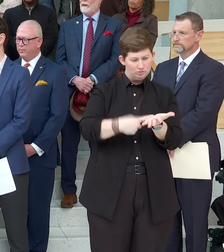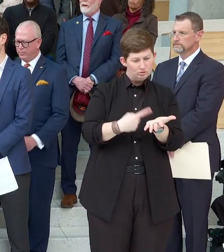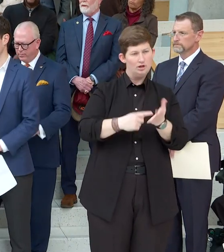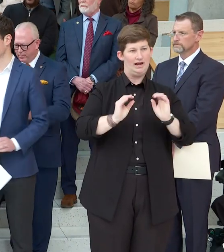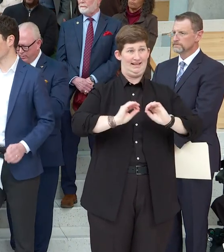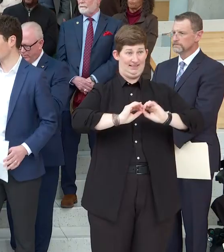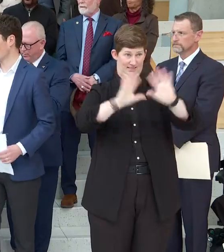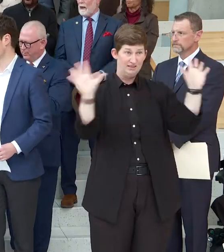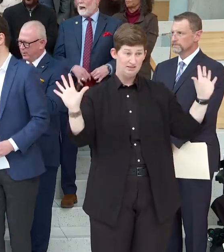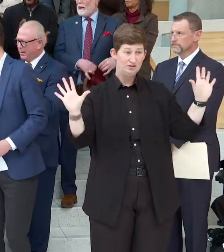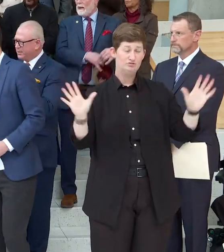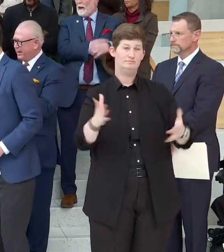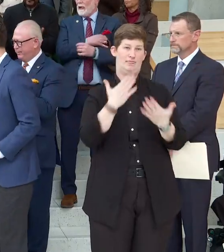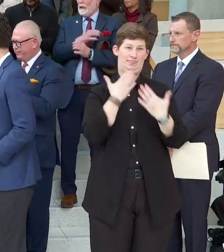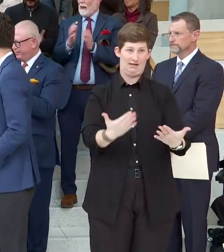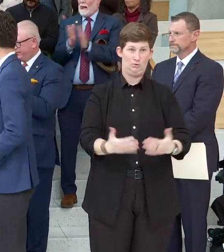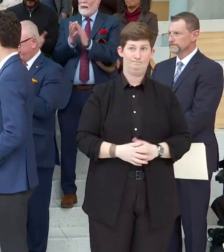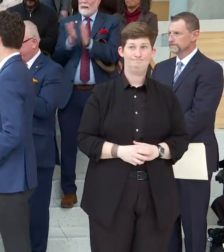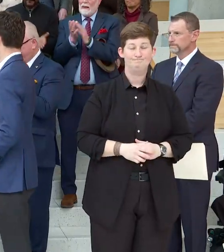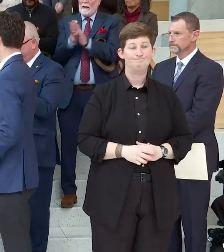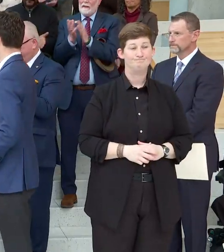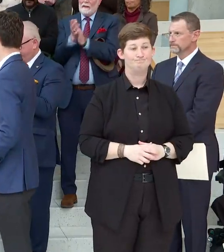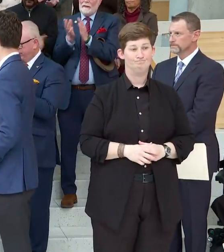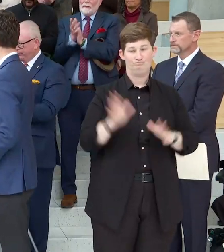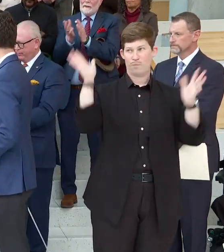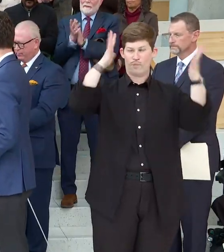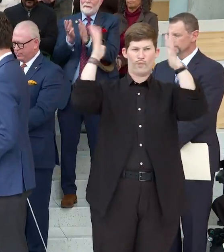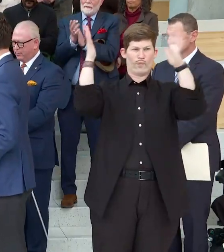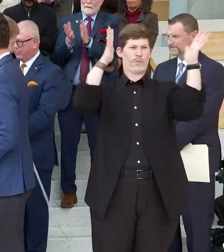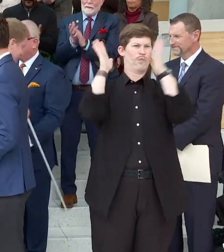you. Thank you.